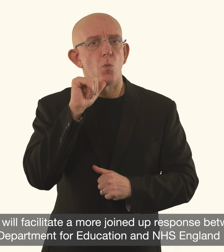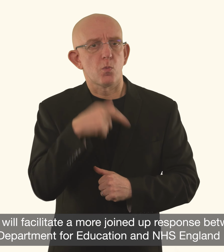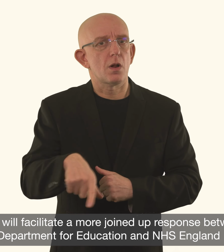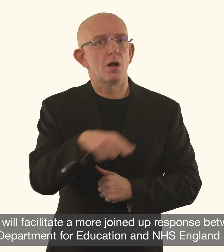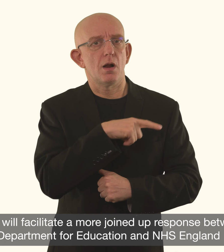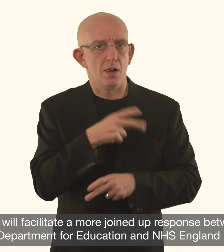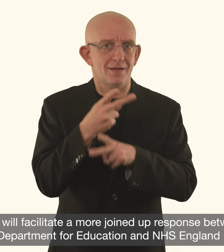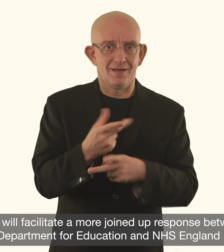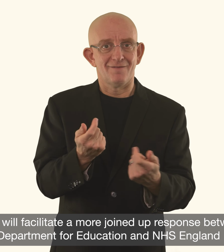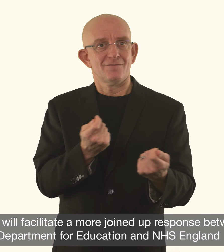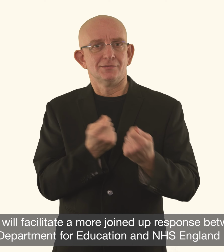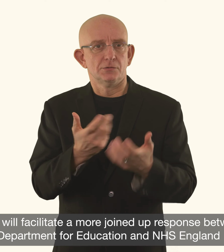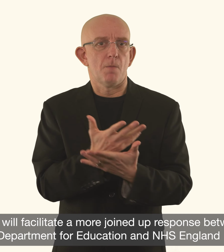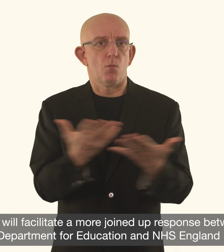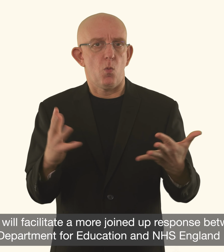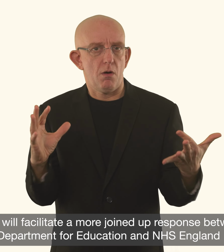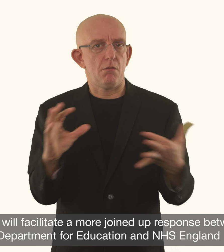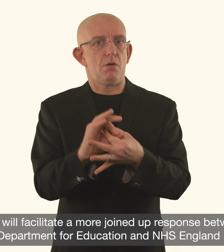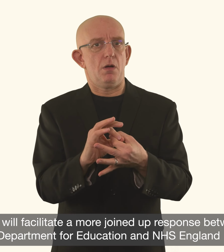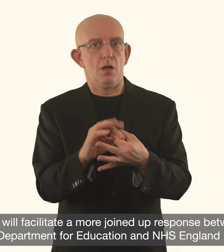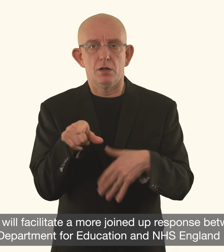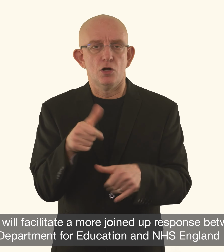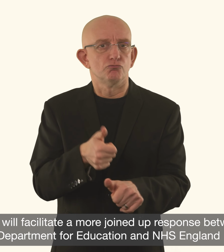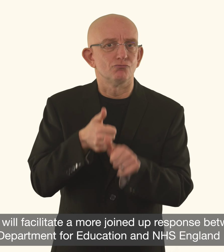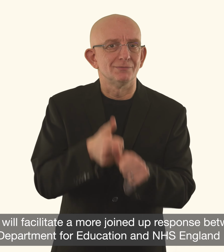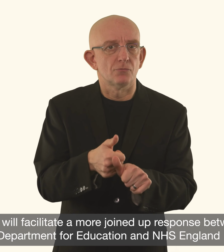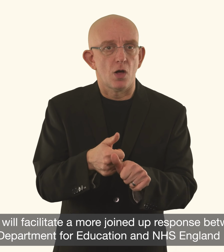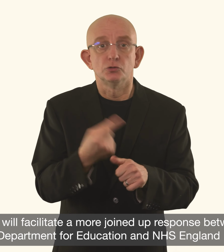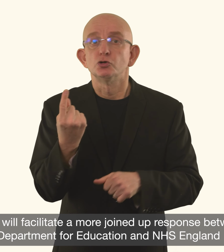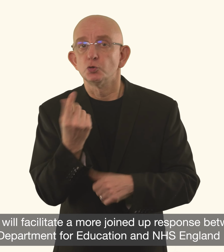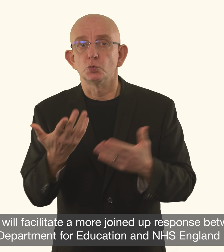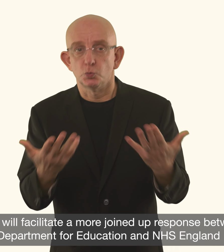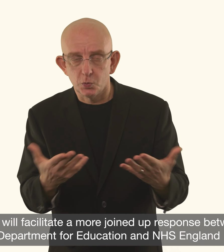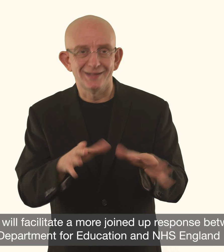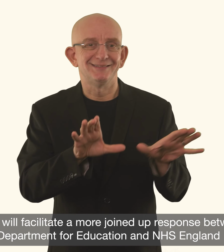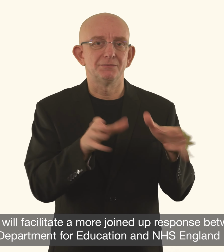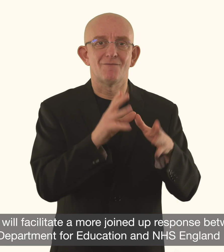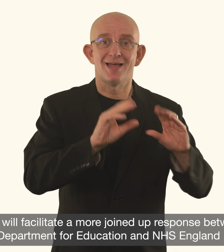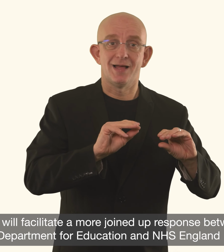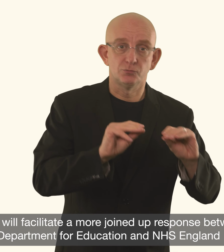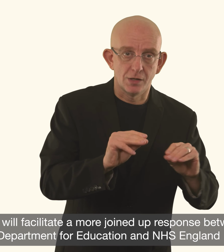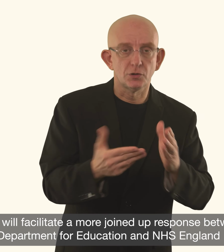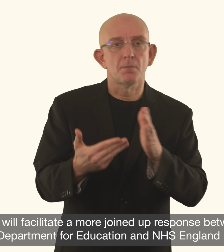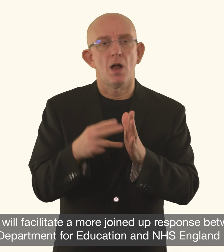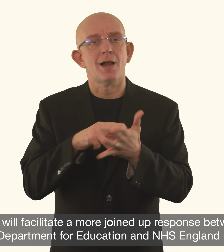5. We will facilitate a more joined up response between Department for Education and NHS England.